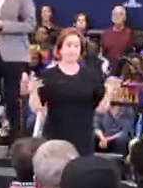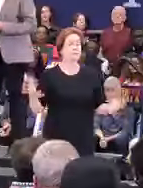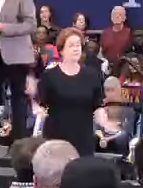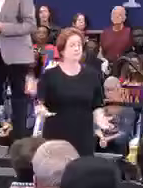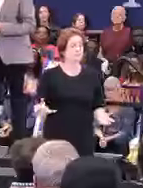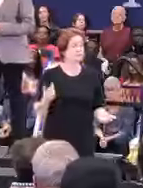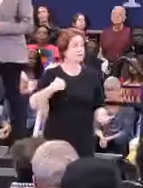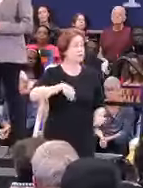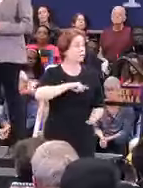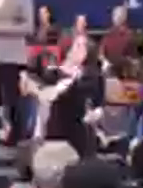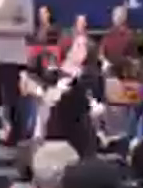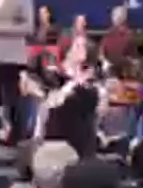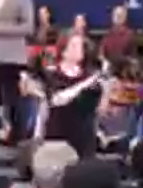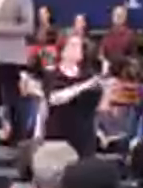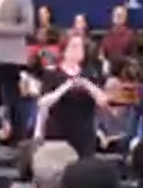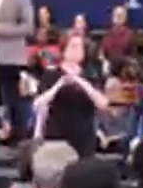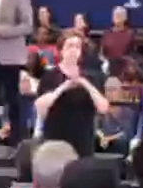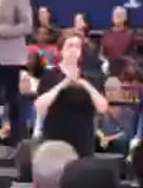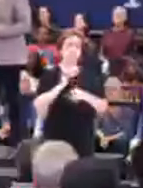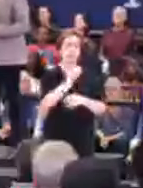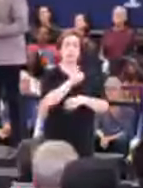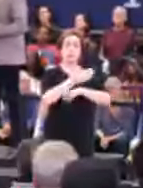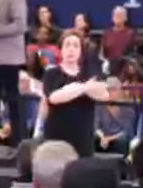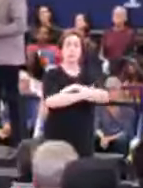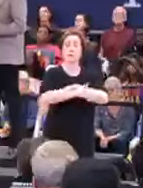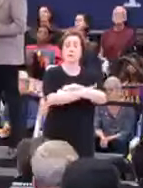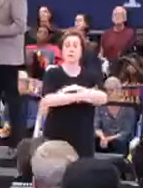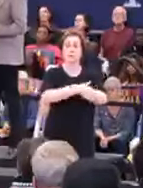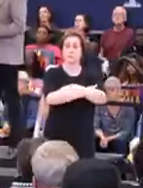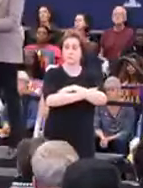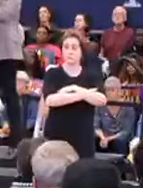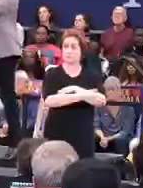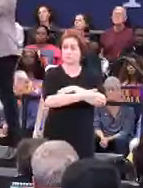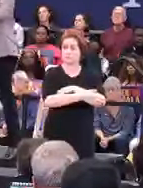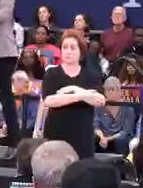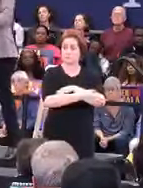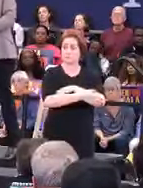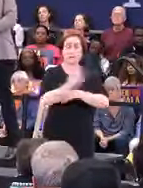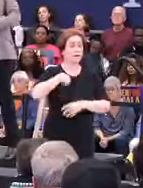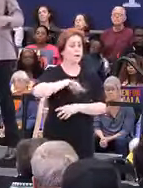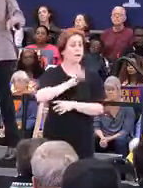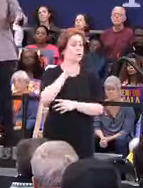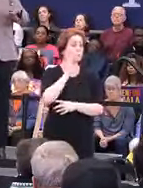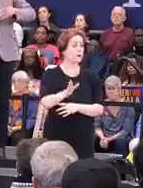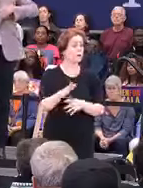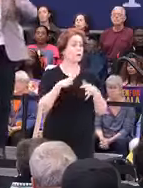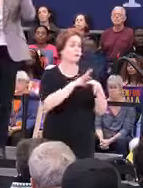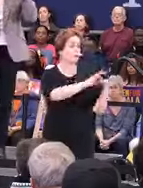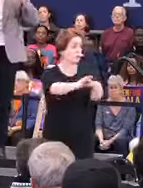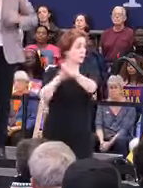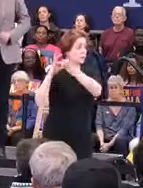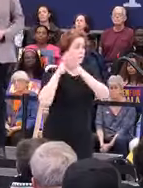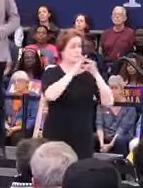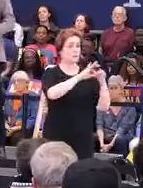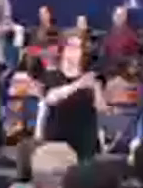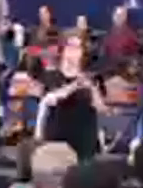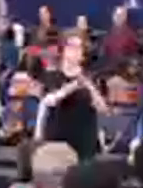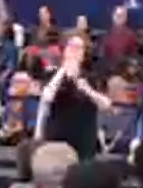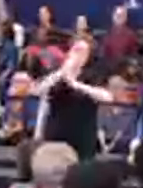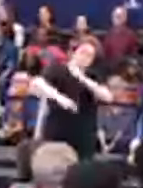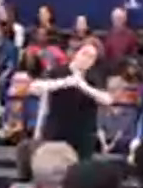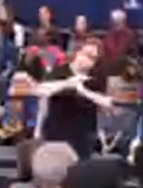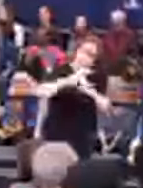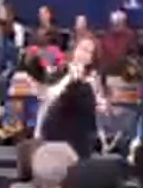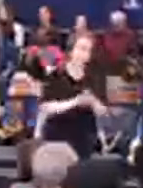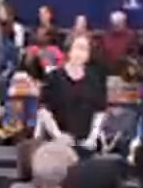will unify our country. We will unify our country. And we'll unify our country knowing it is a universal